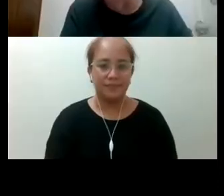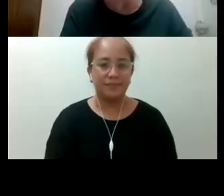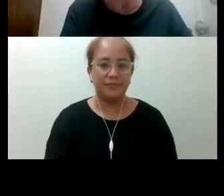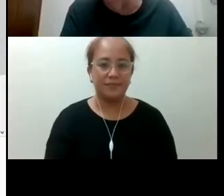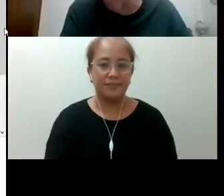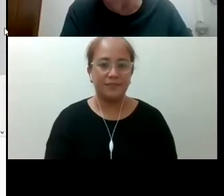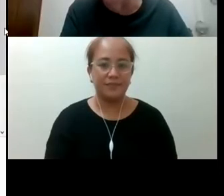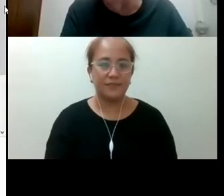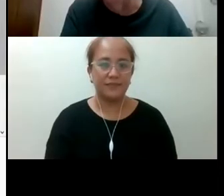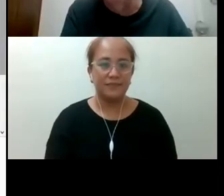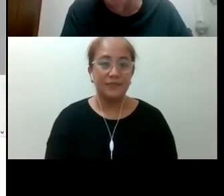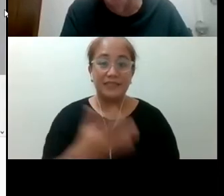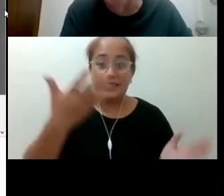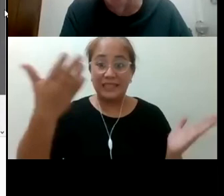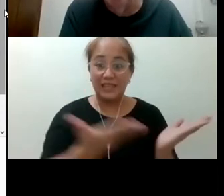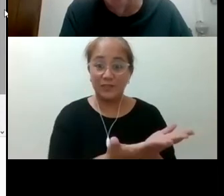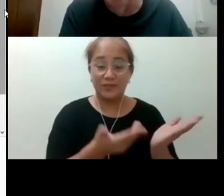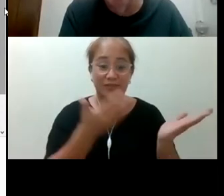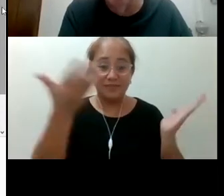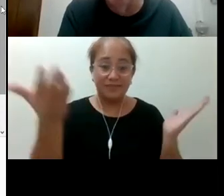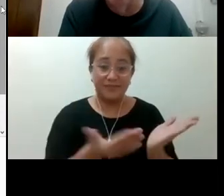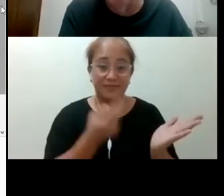Okay, so in this introduction,